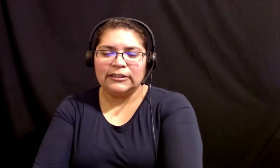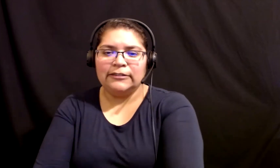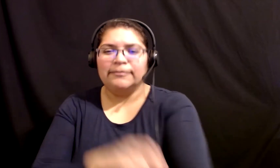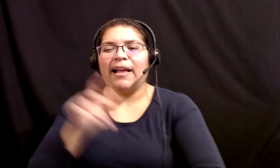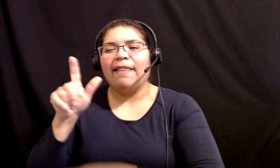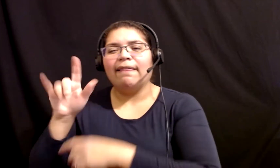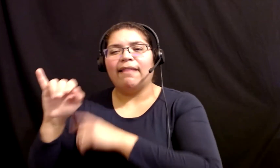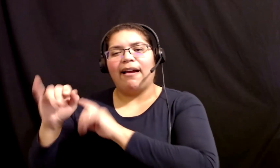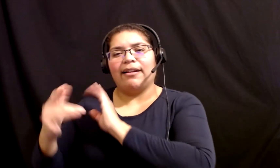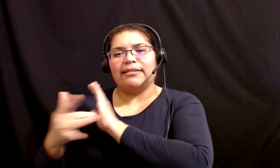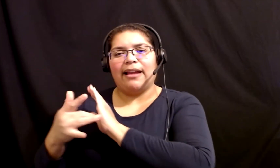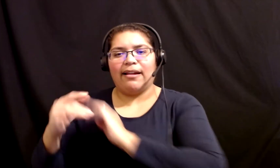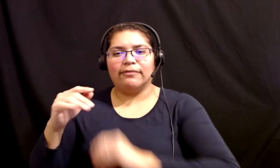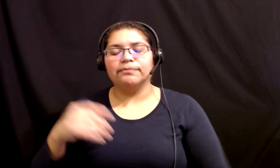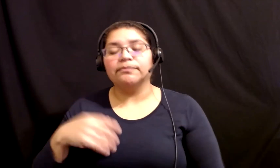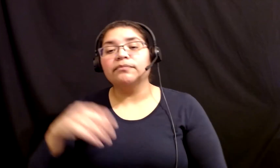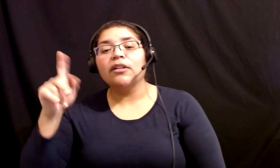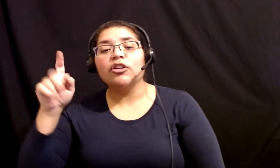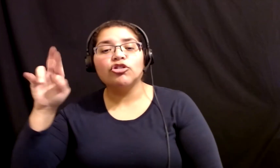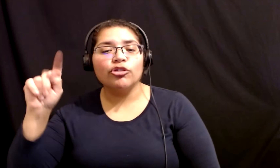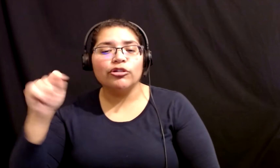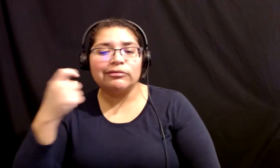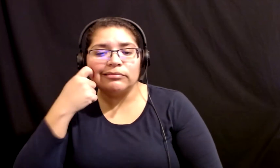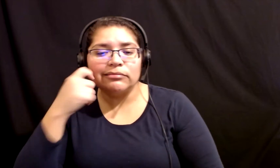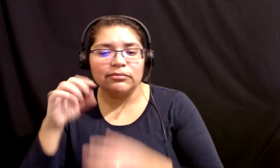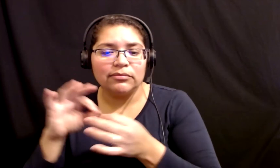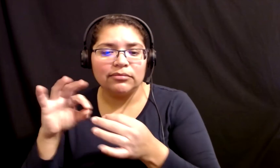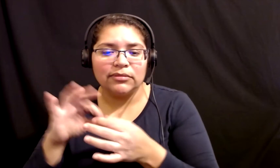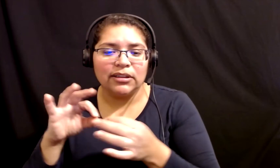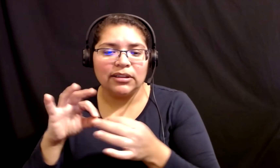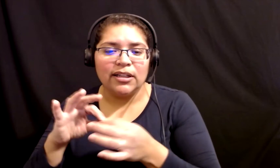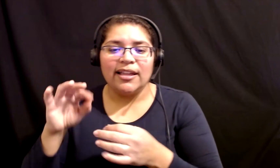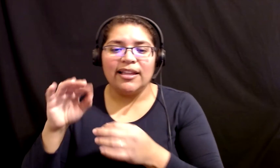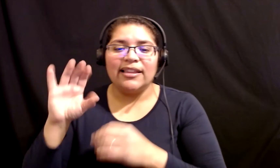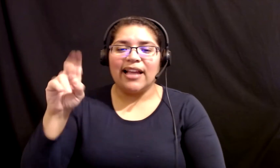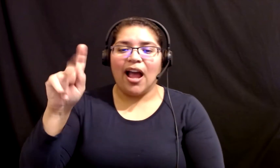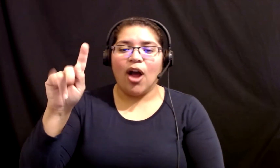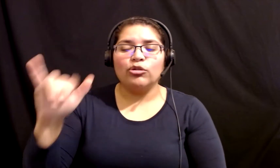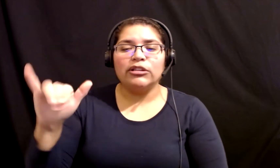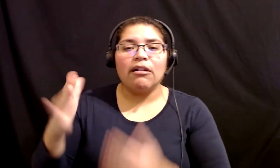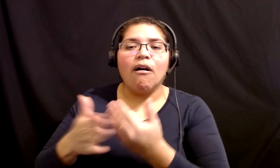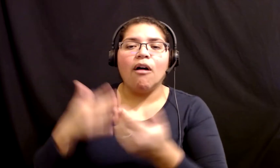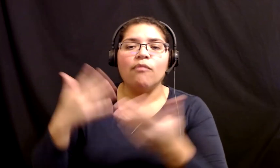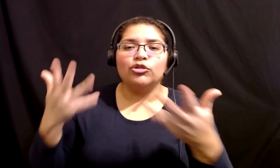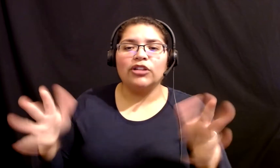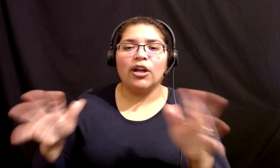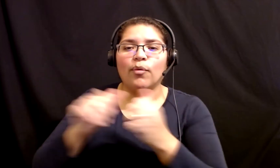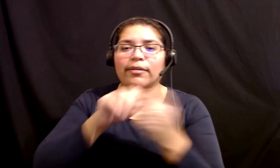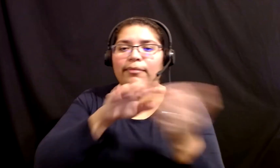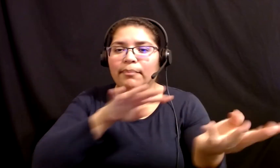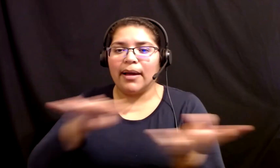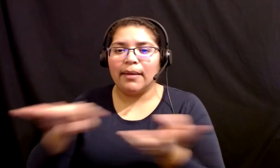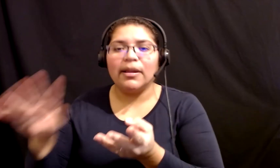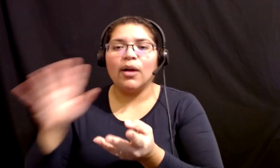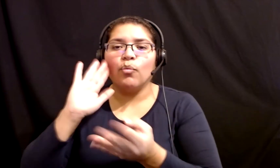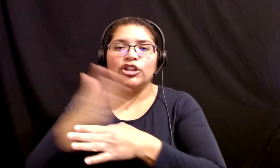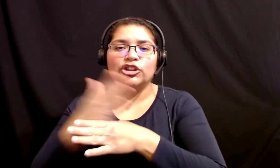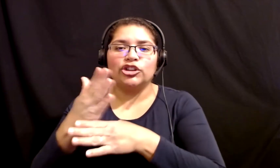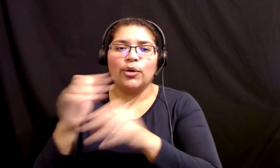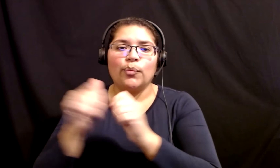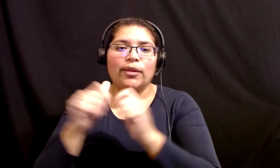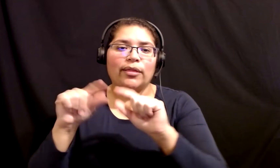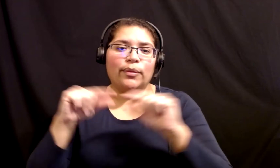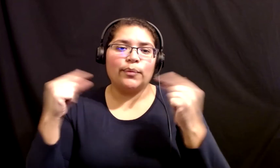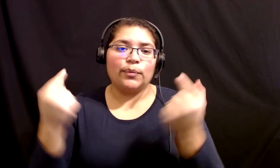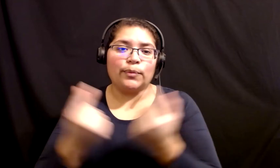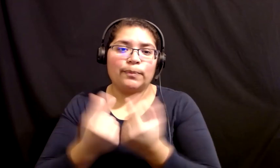We do see in the chat that Kurt said that the county is almost done with the pipeline and will share with the group.